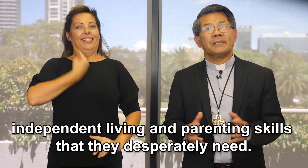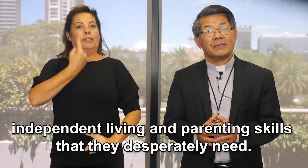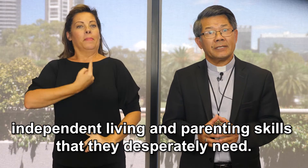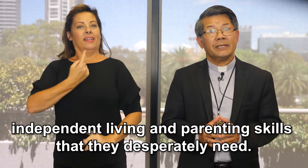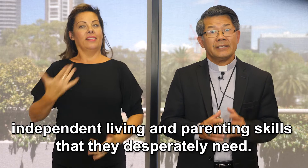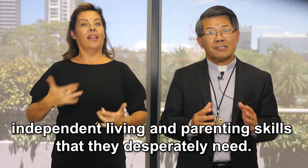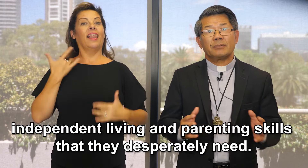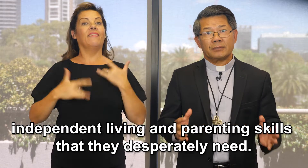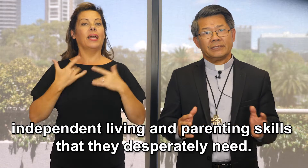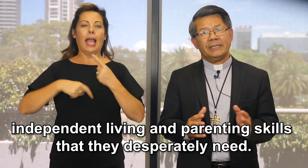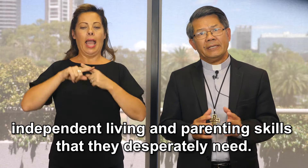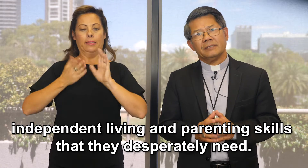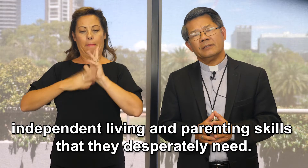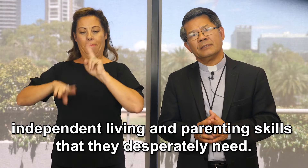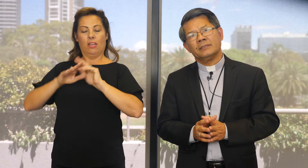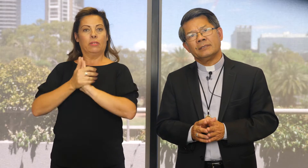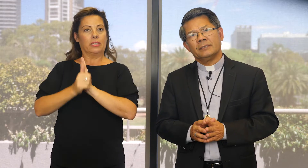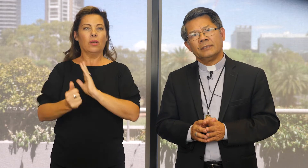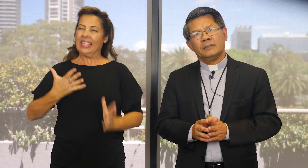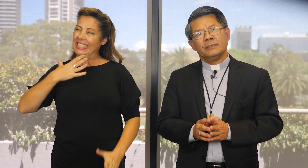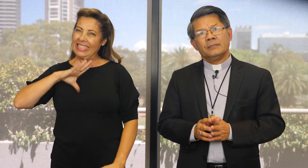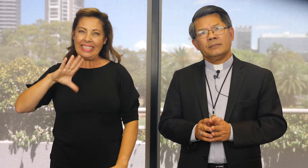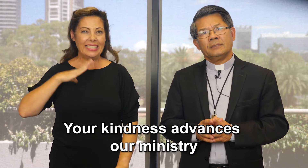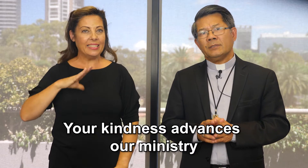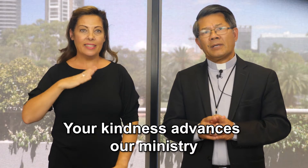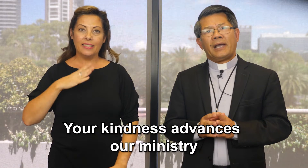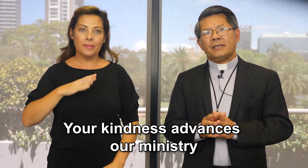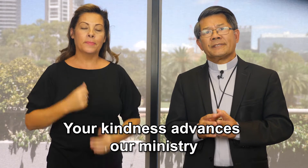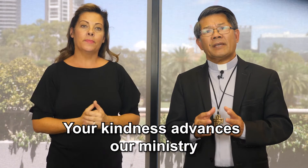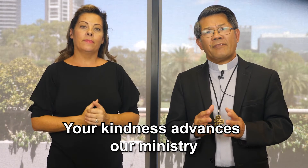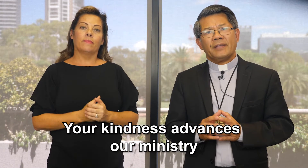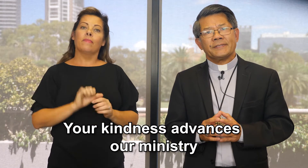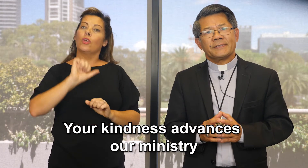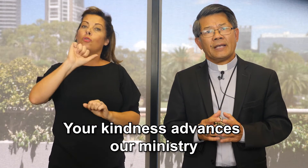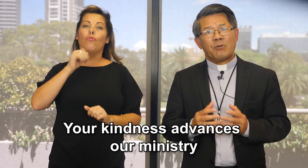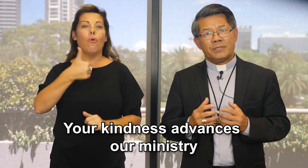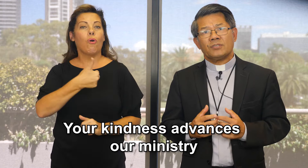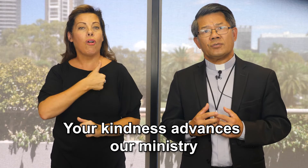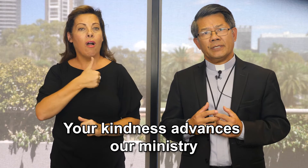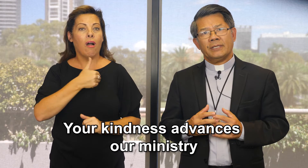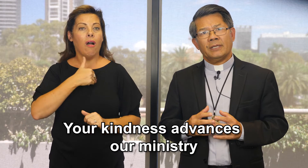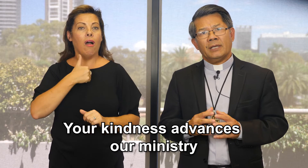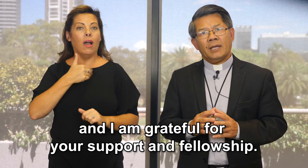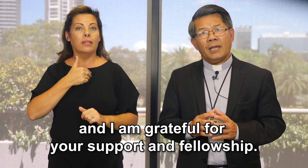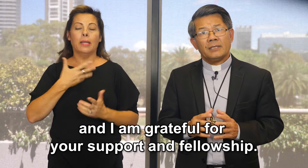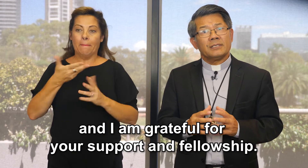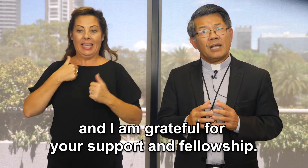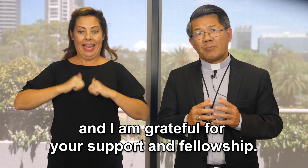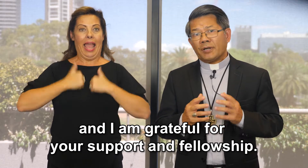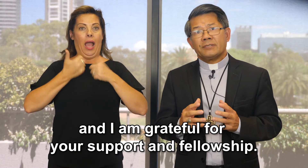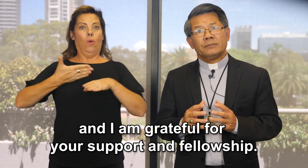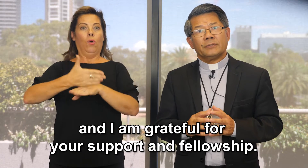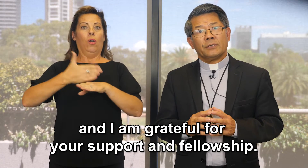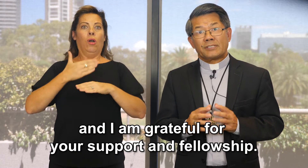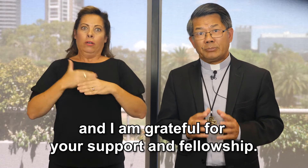skills that they desperately need. Your kindness advances our ministry, and